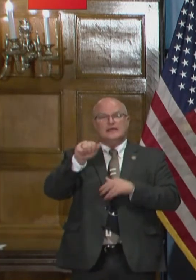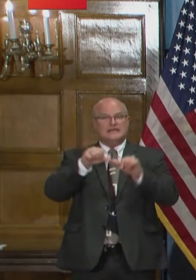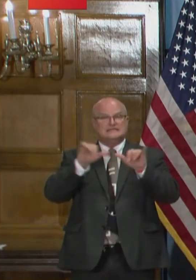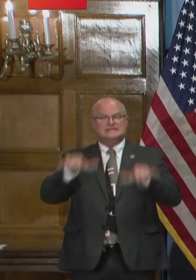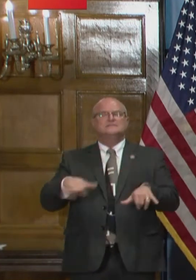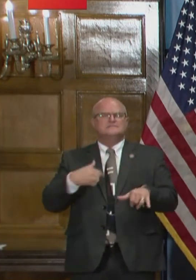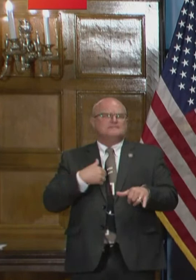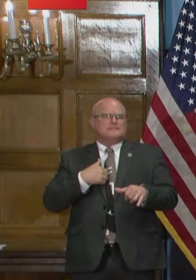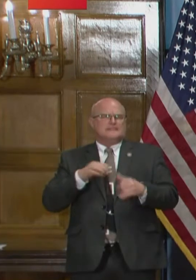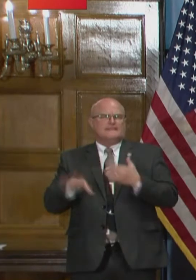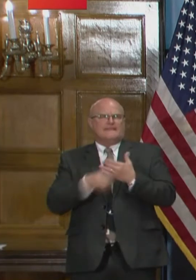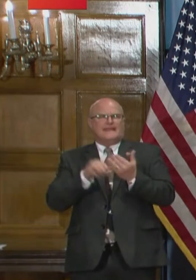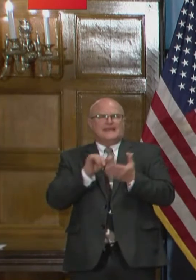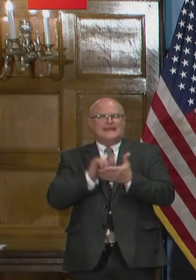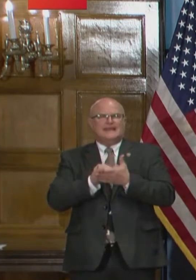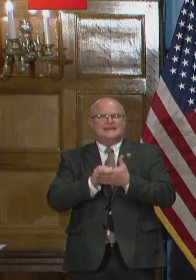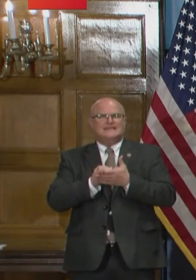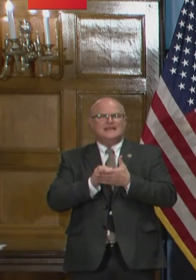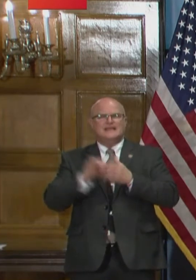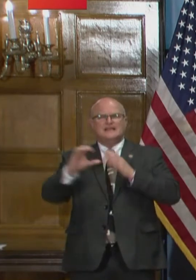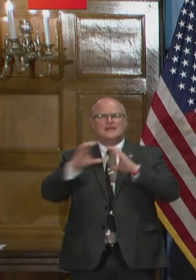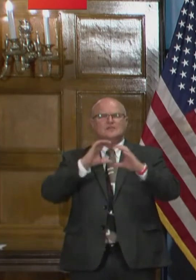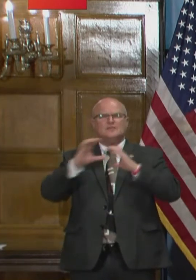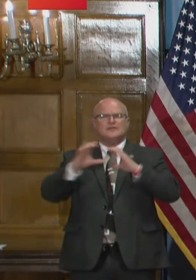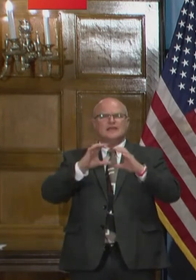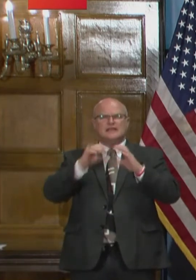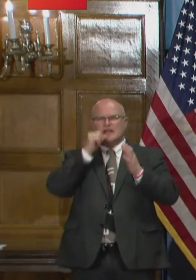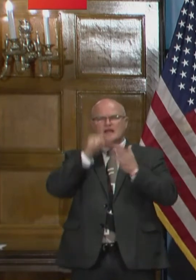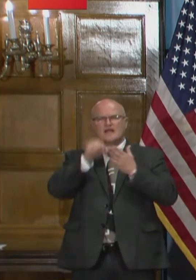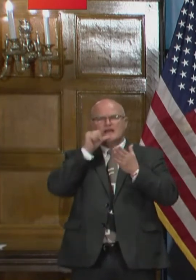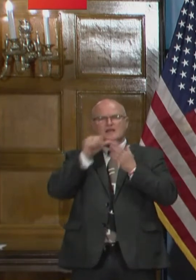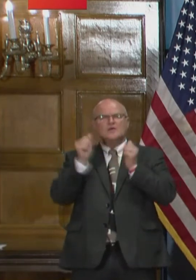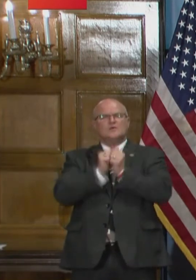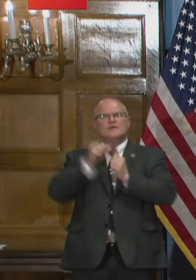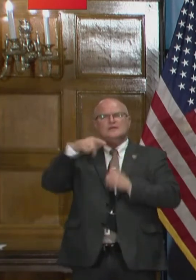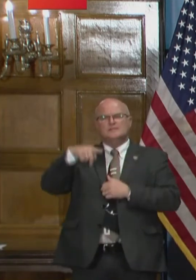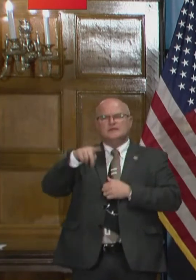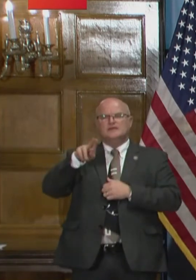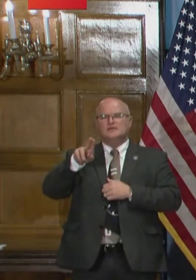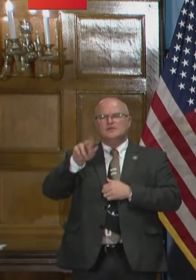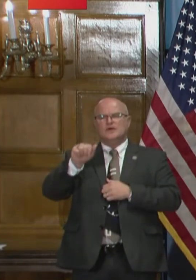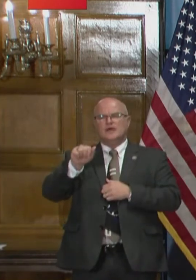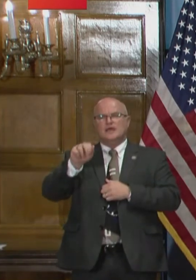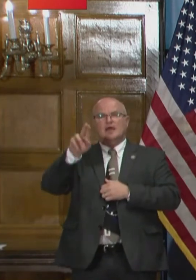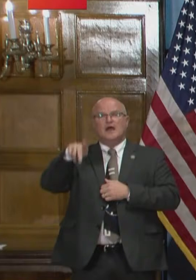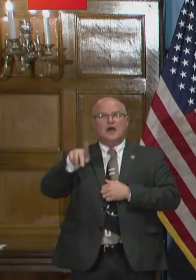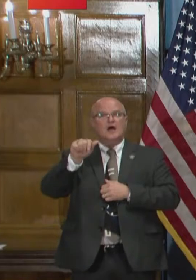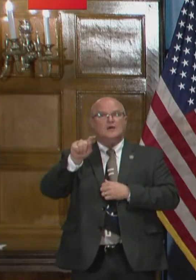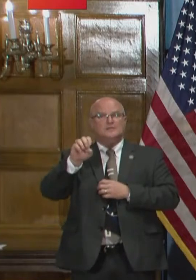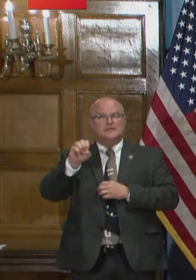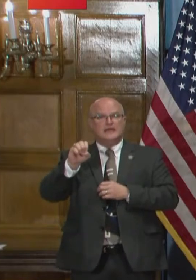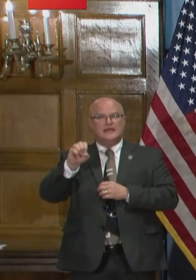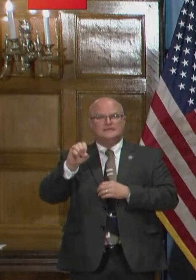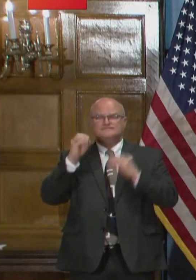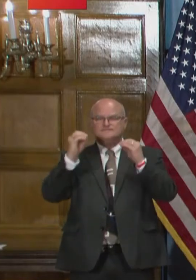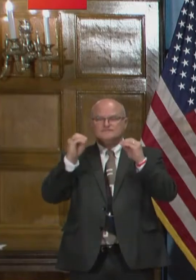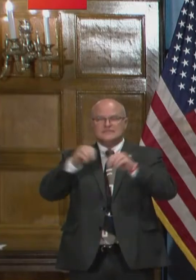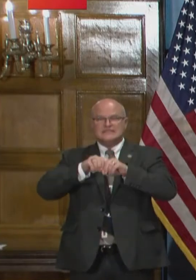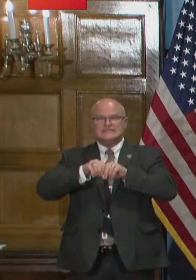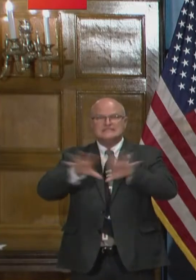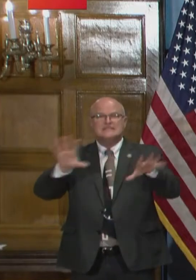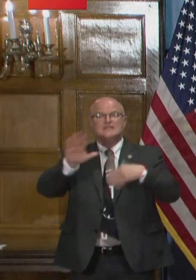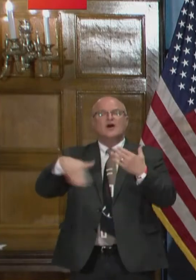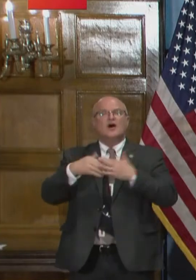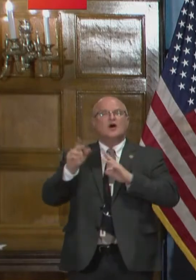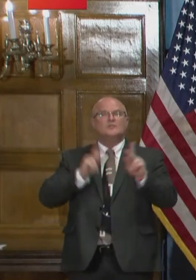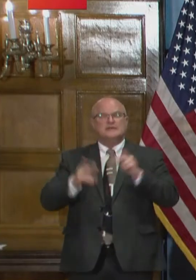to add that there was a communication with a PUA update, and instructions were sent to all PUA